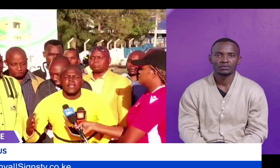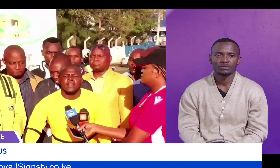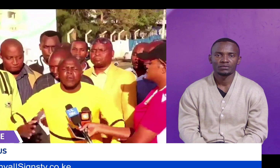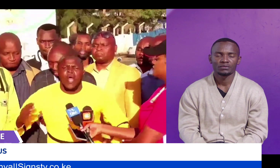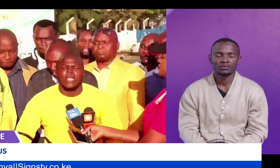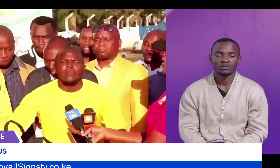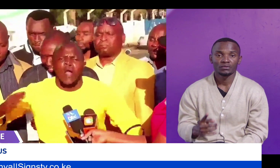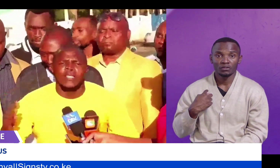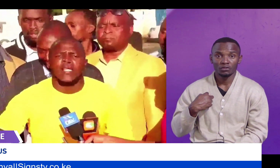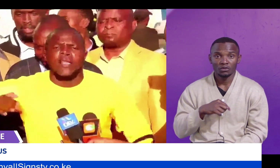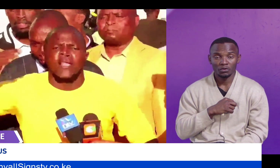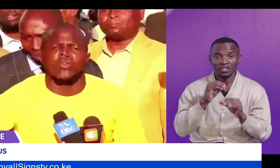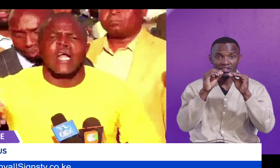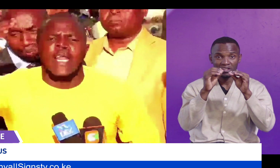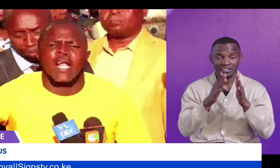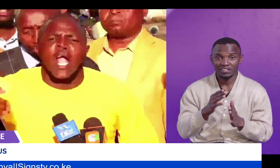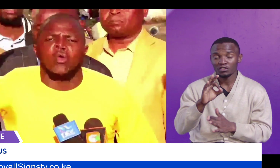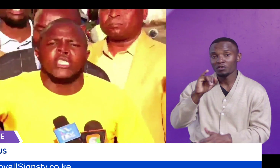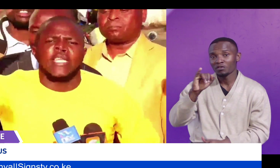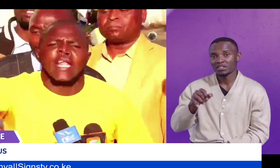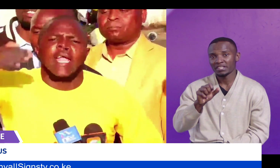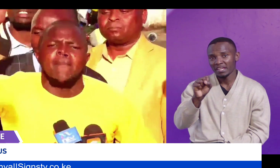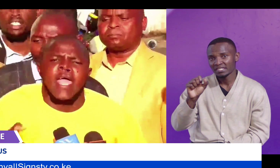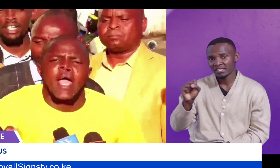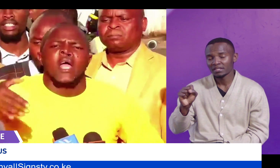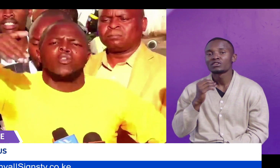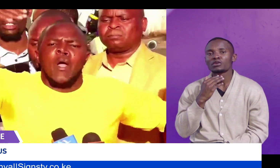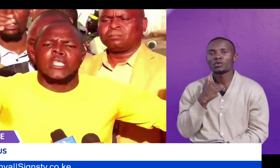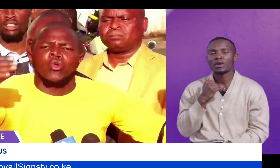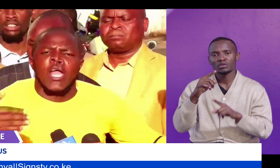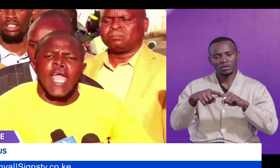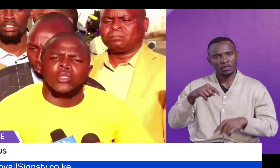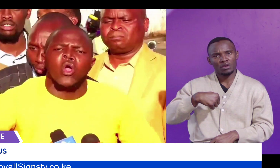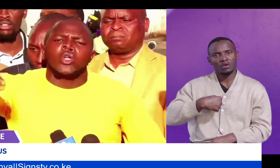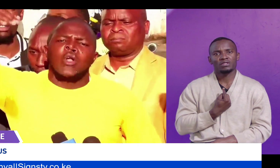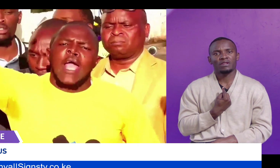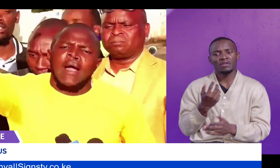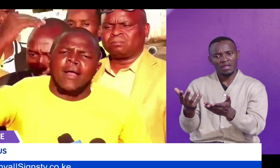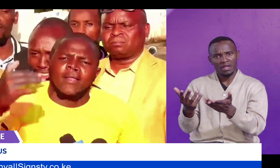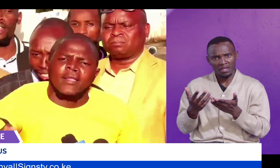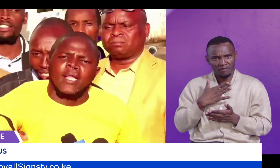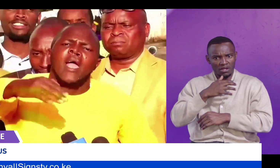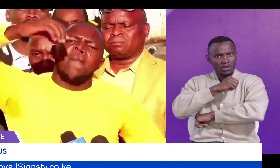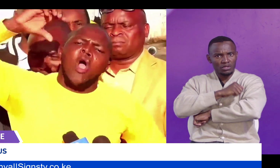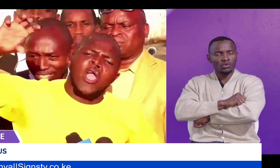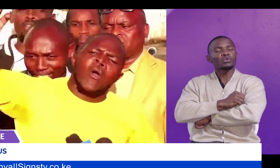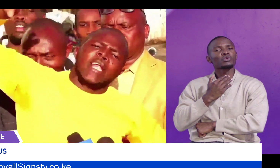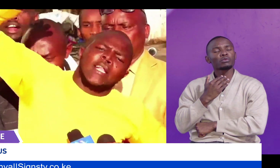Sisi walimu wa JSS tunataka kujitegemea. Tupewe shule yetu, tukae kama sisi. Mahoi watengenezewe